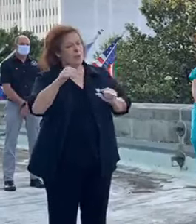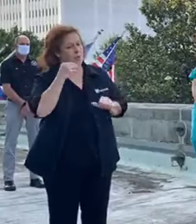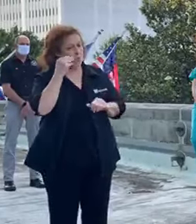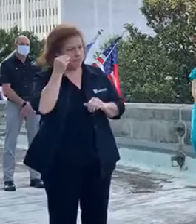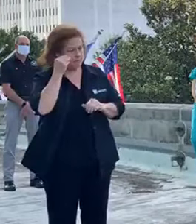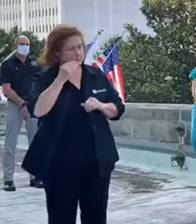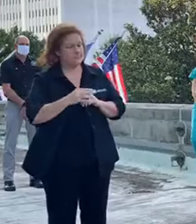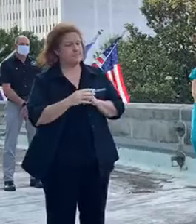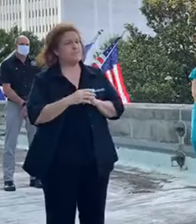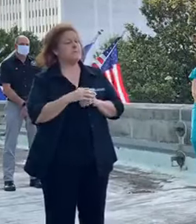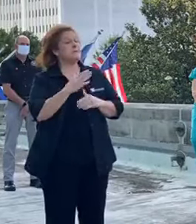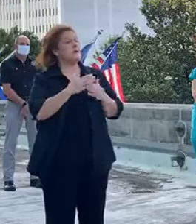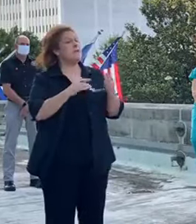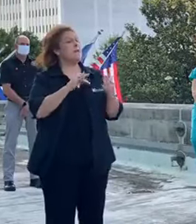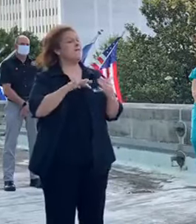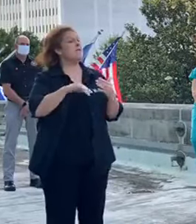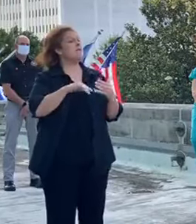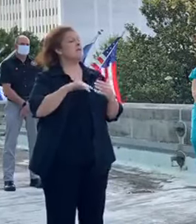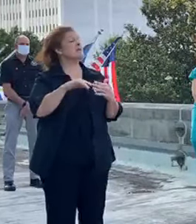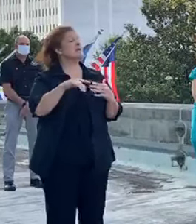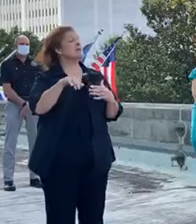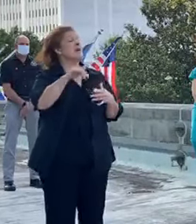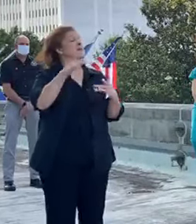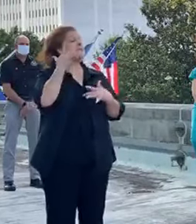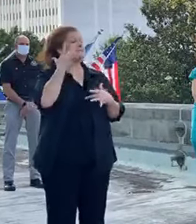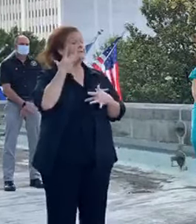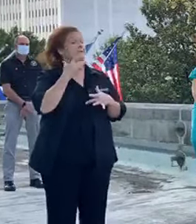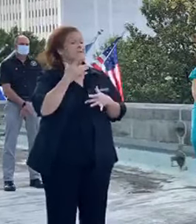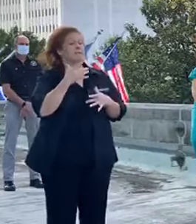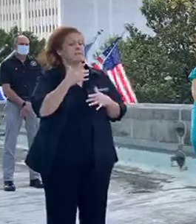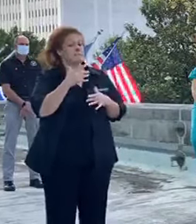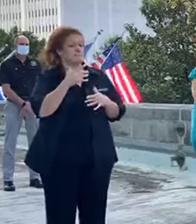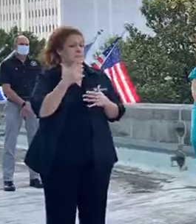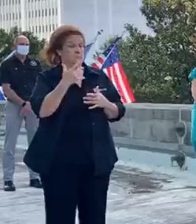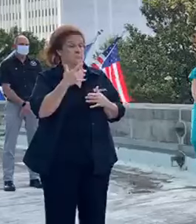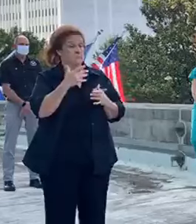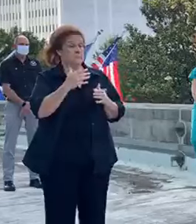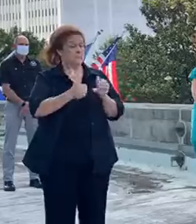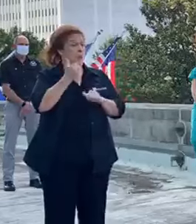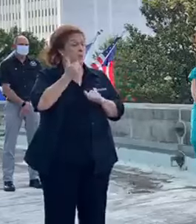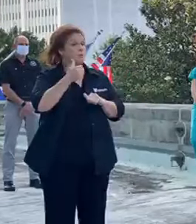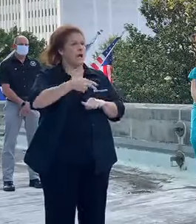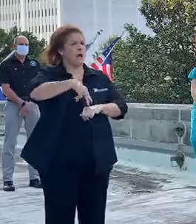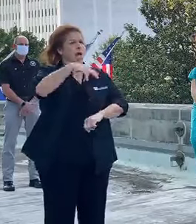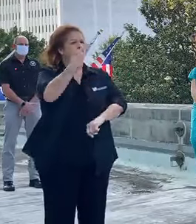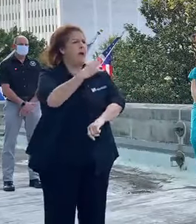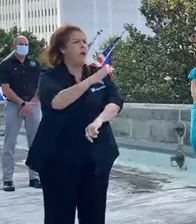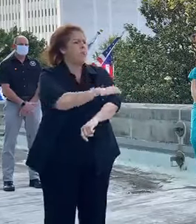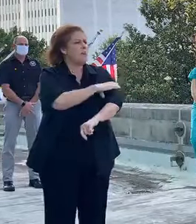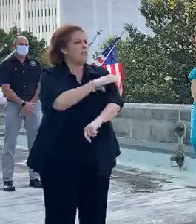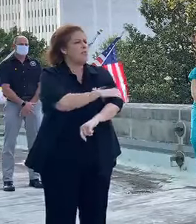of those underlying issues, number one, at over 50%, was hypertension.